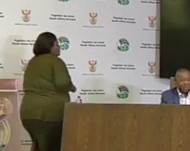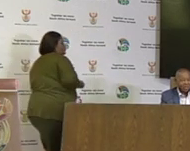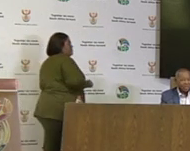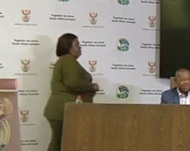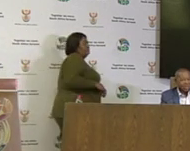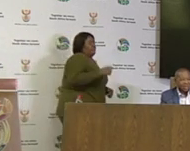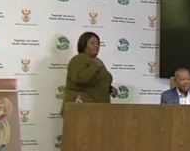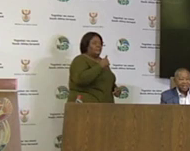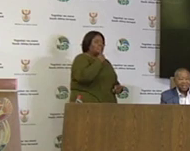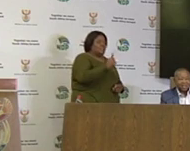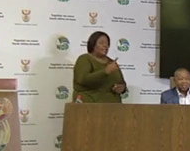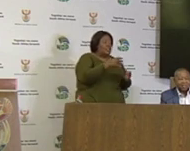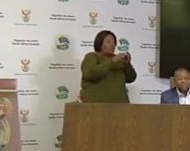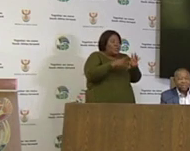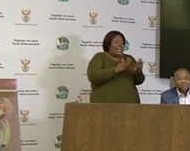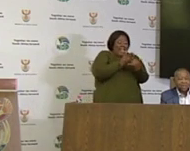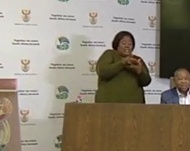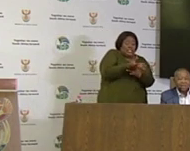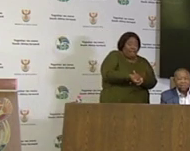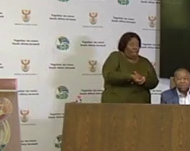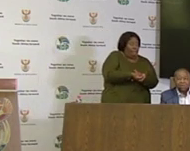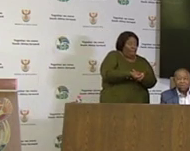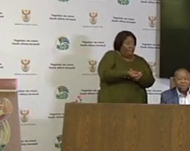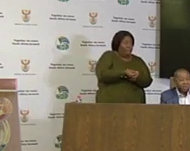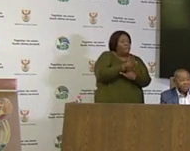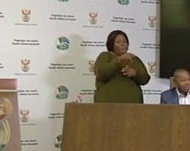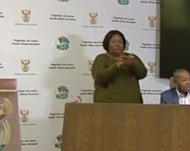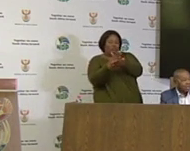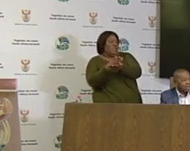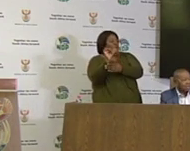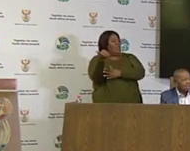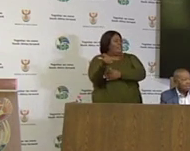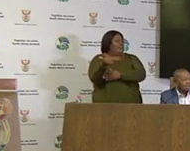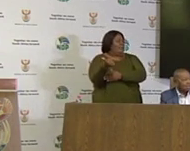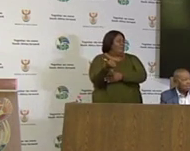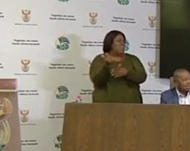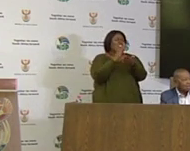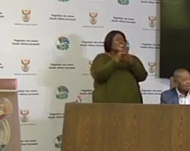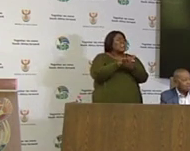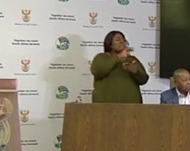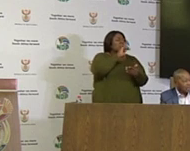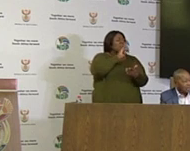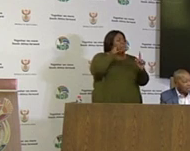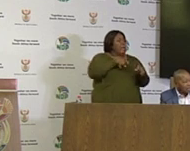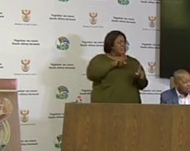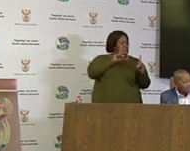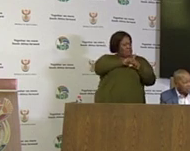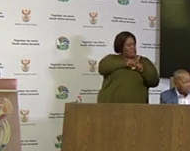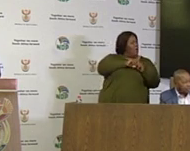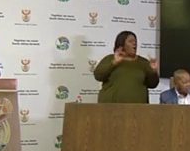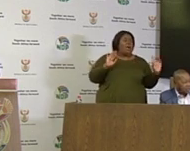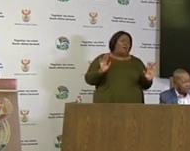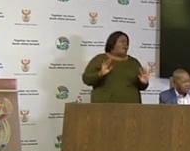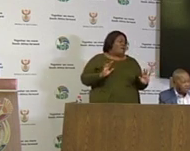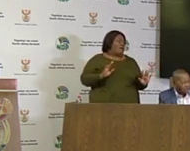not. Sharing doesn't have to come together, doesn't mean. We are not in the Middle Ages. You know, we are in the age